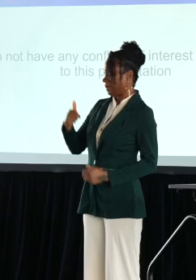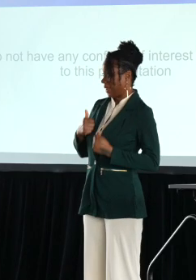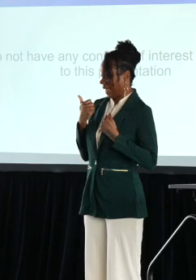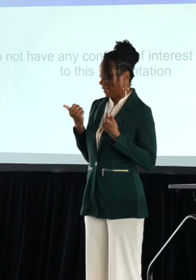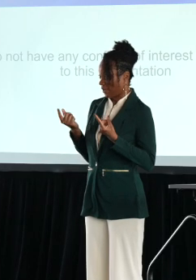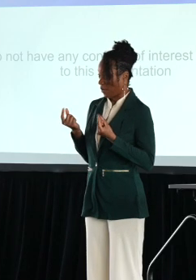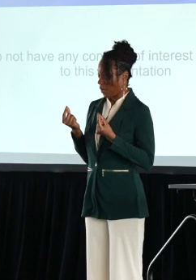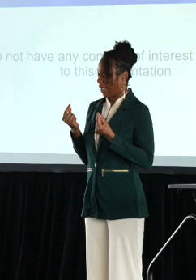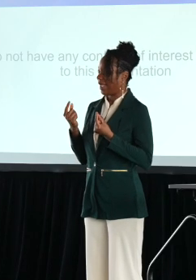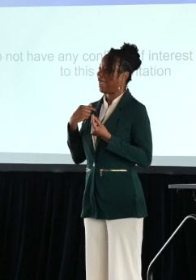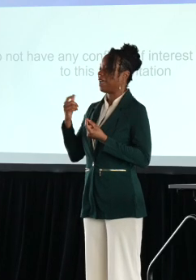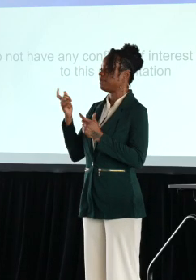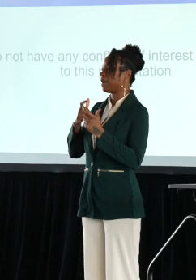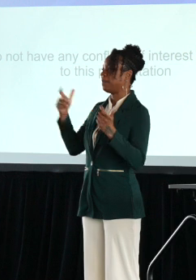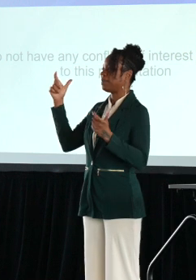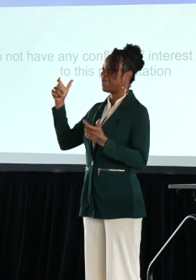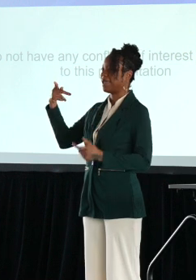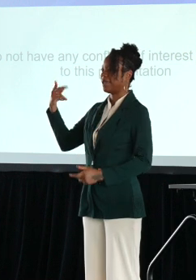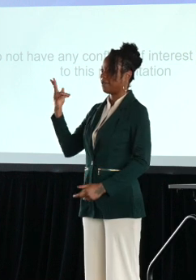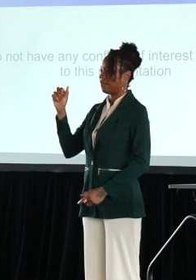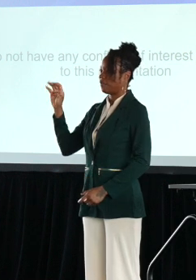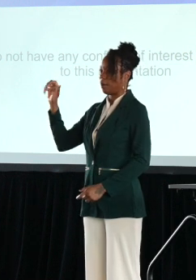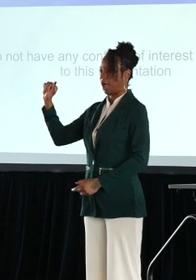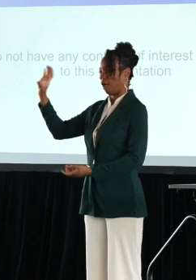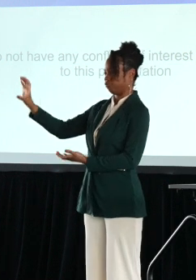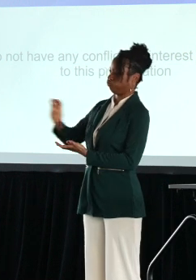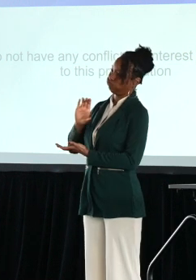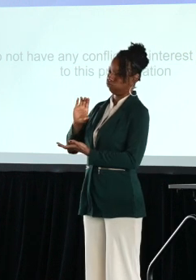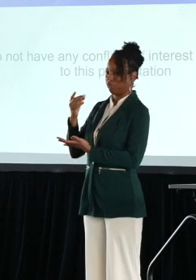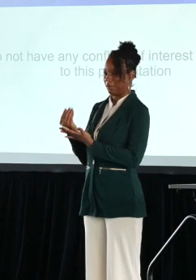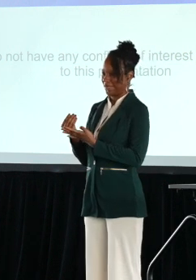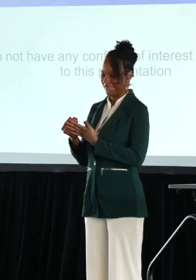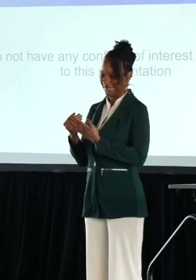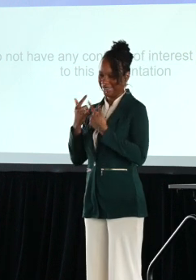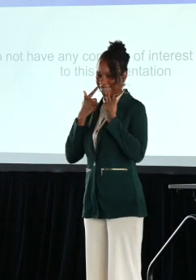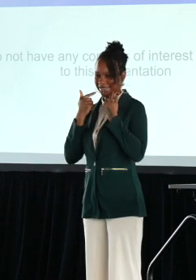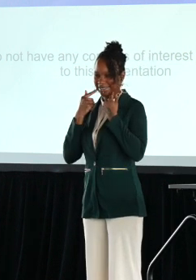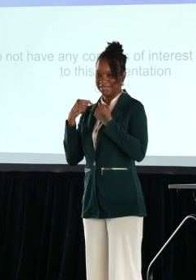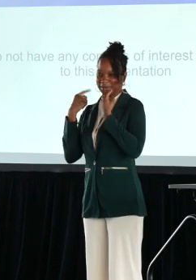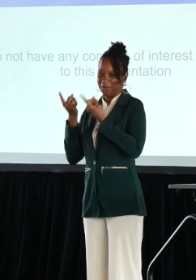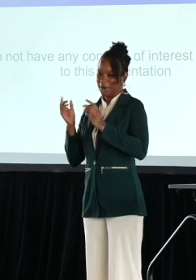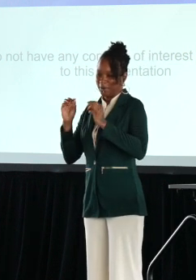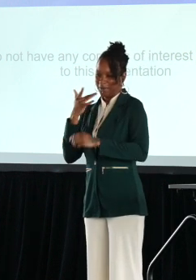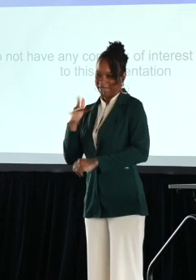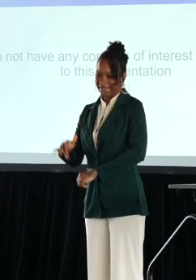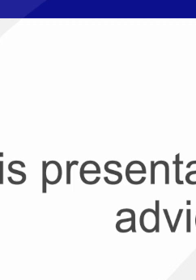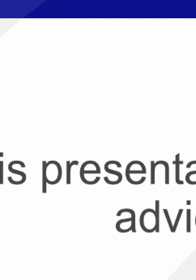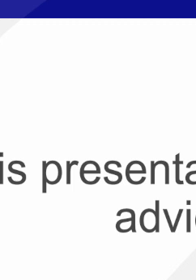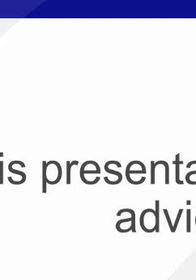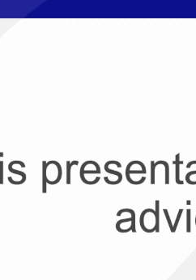And Dr. Rimmer mentioned that I have a law degree. I do have a law degree, and I did practice for a while, but it's been a long